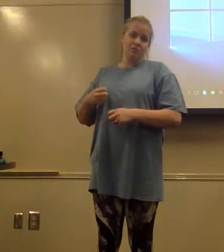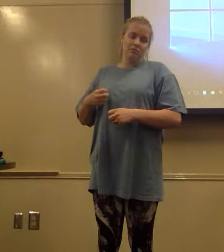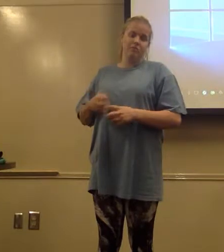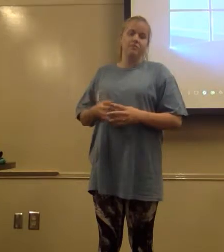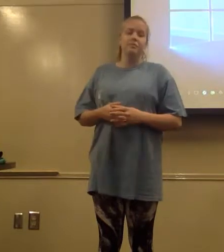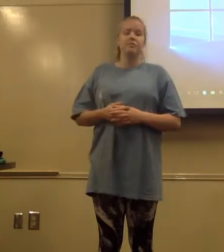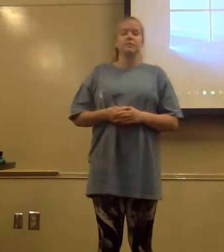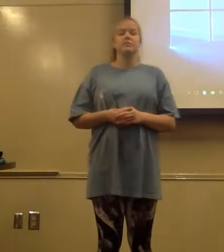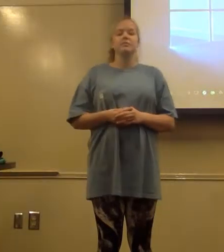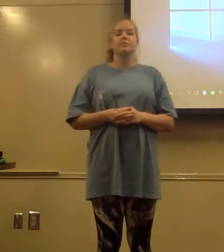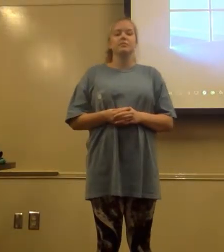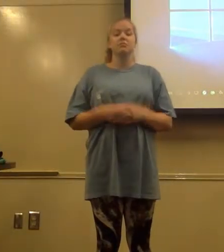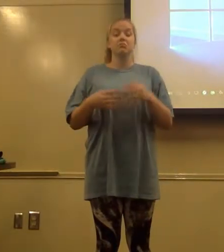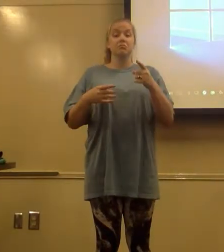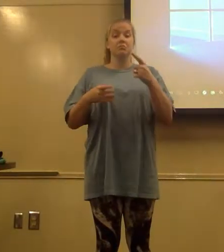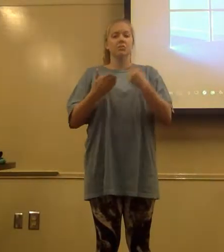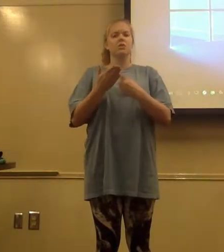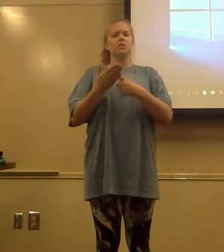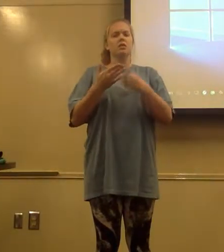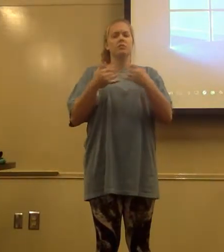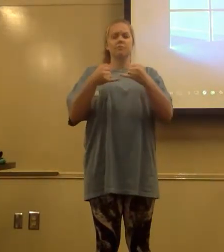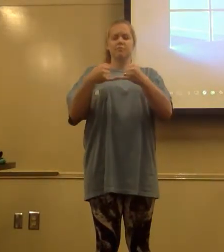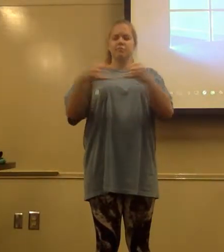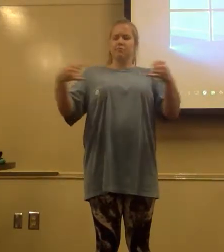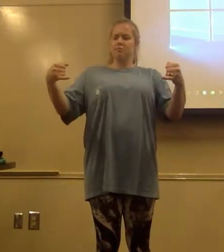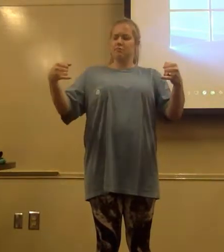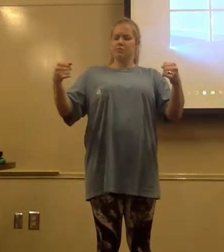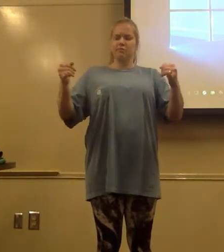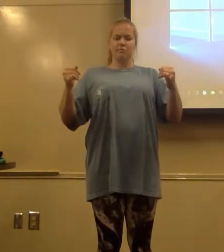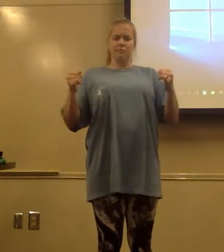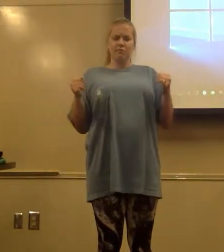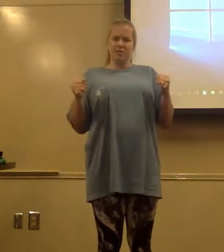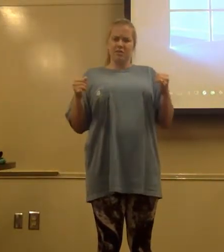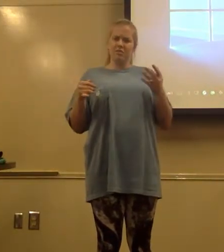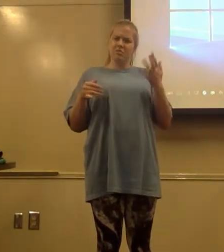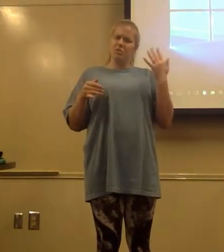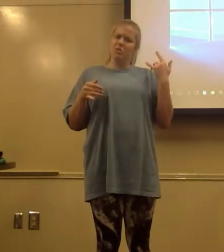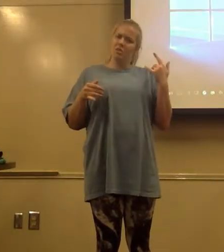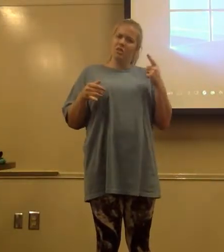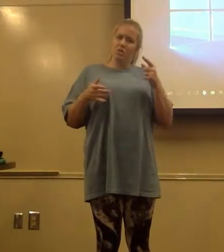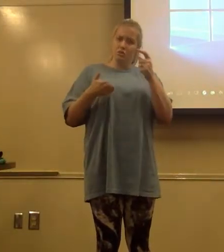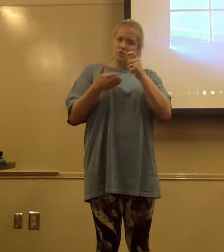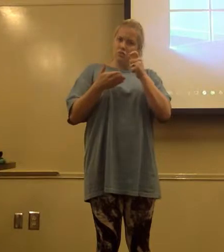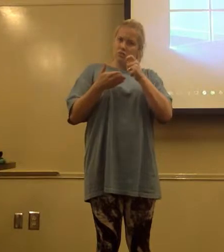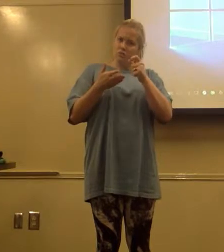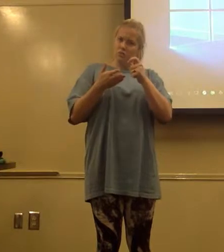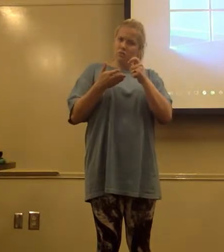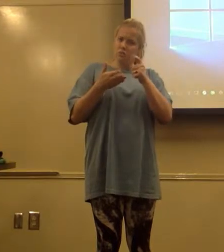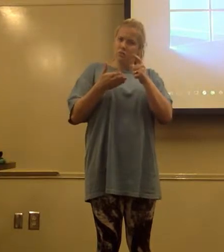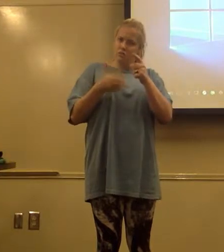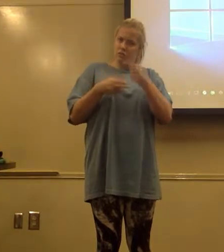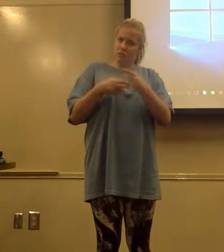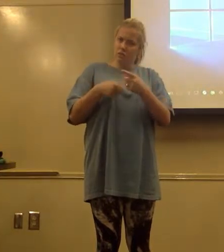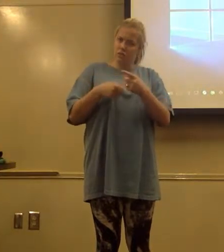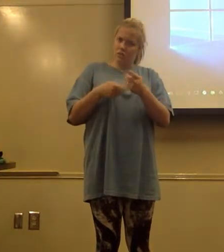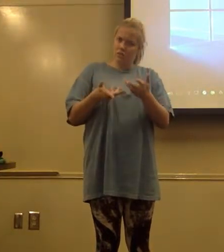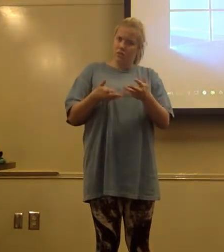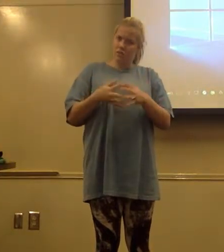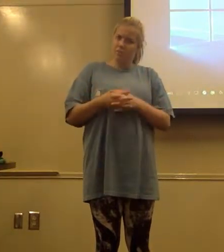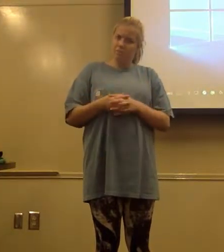the barriers. I want to talk about low-carb diets. I know you've written a book on low-carb diets. I know you've talked about them